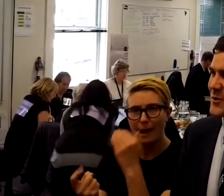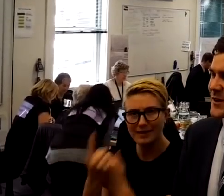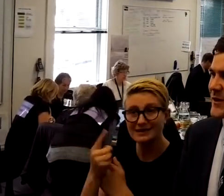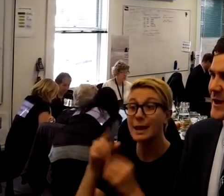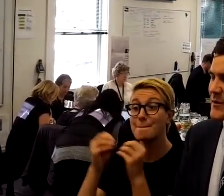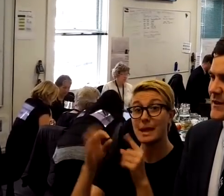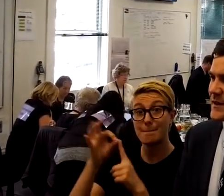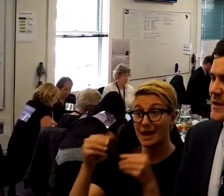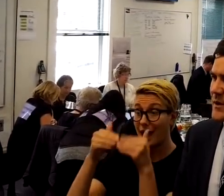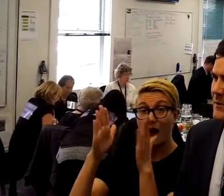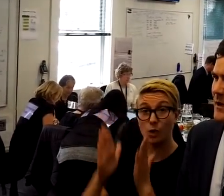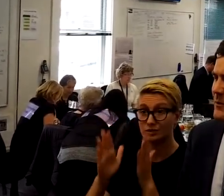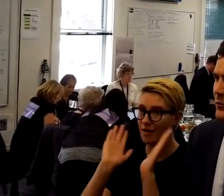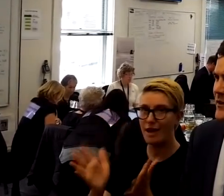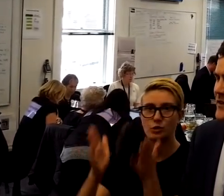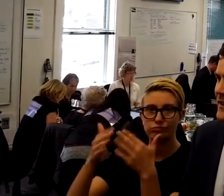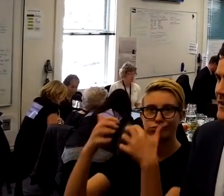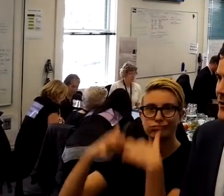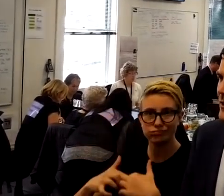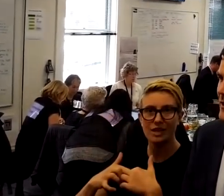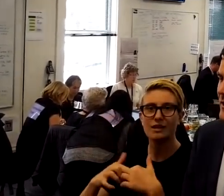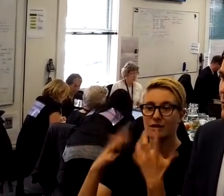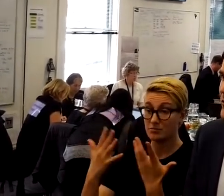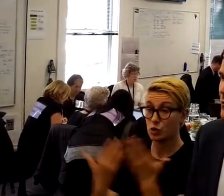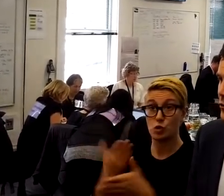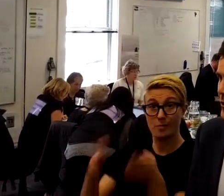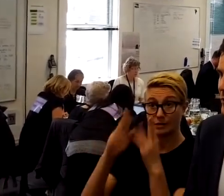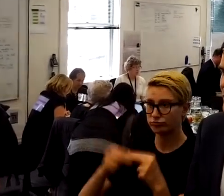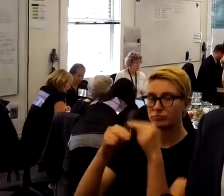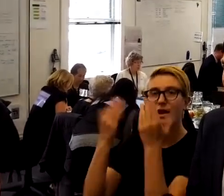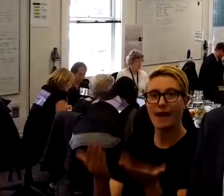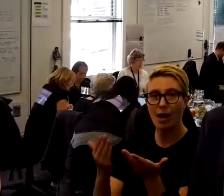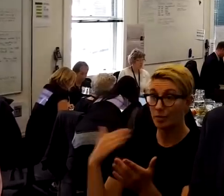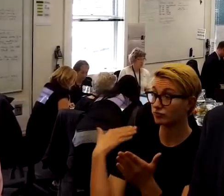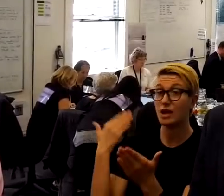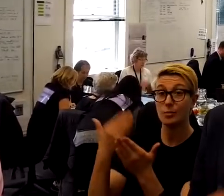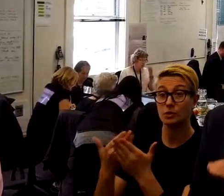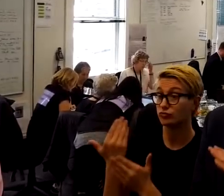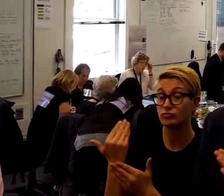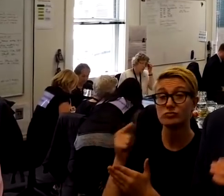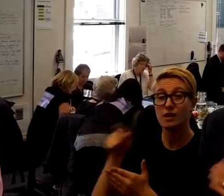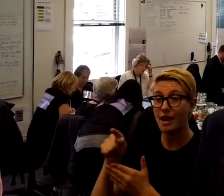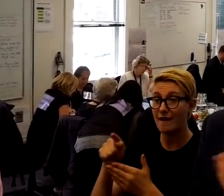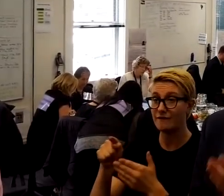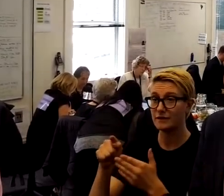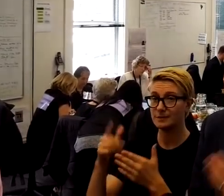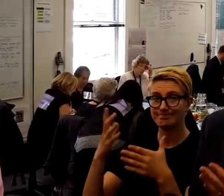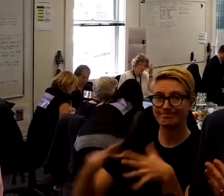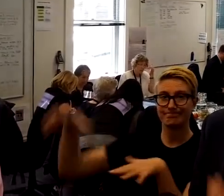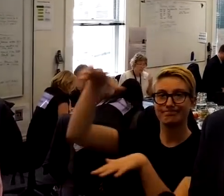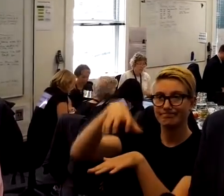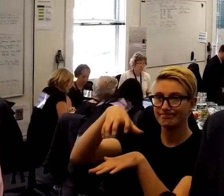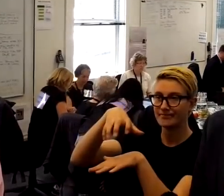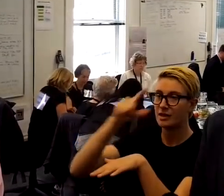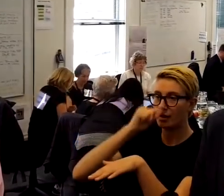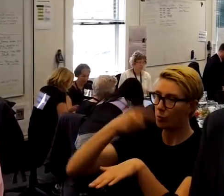with a new building going up there. But up until recently, that area wasn't cordoned off. We had a container across the top. People could